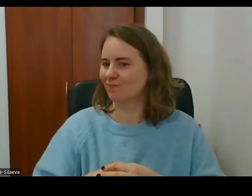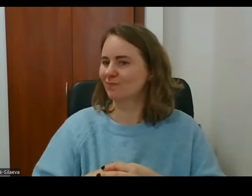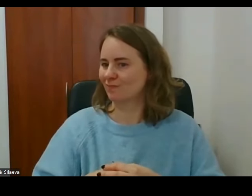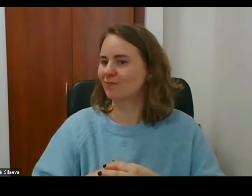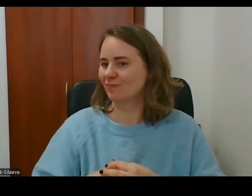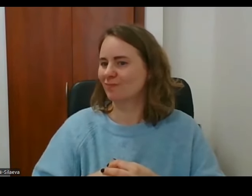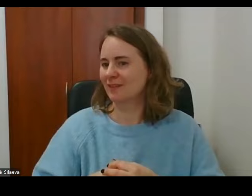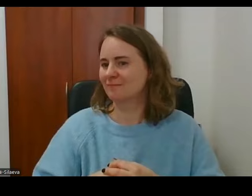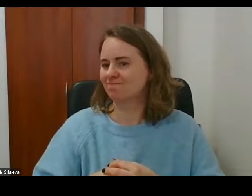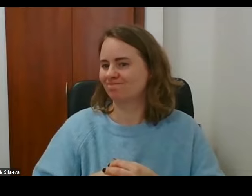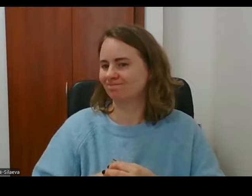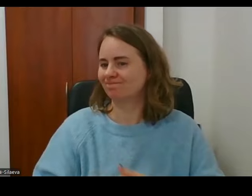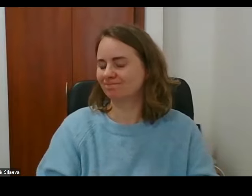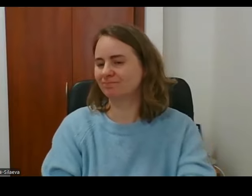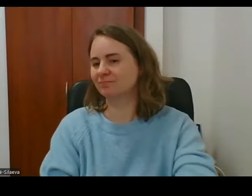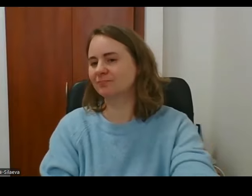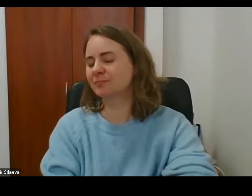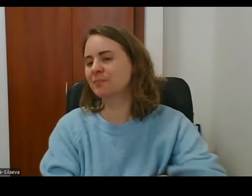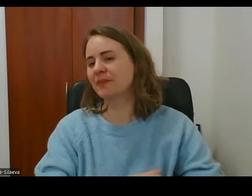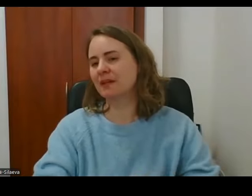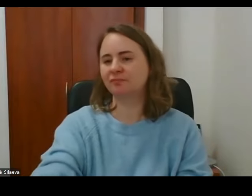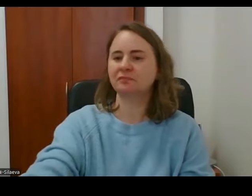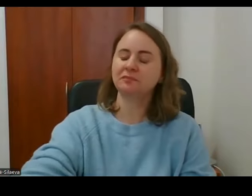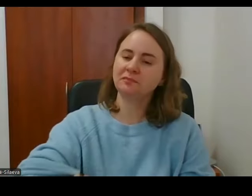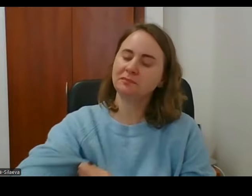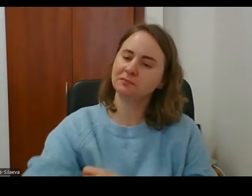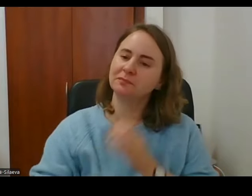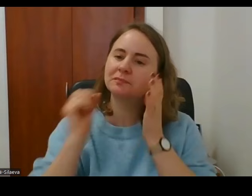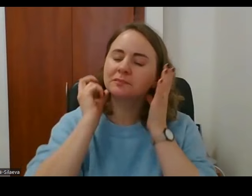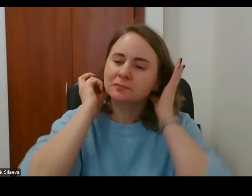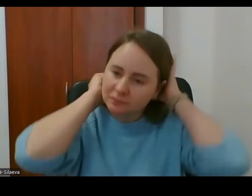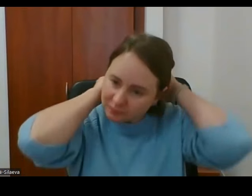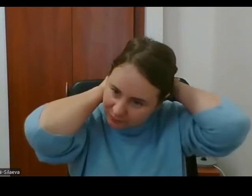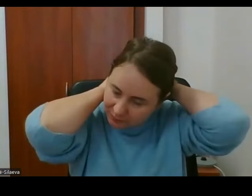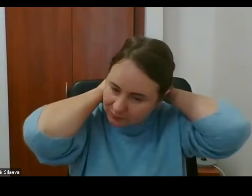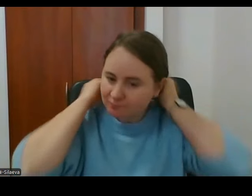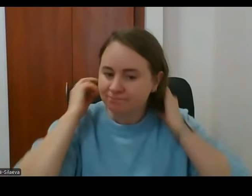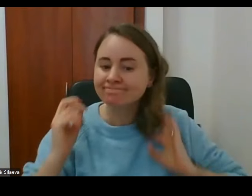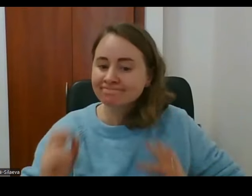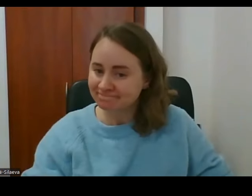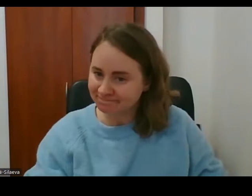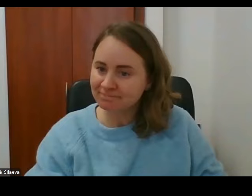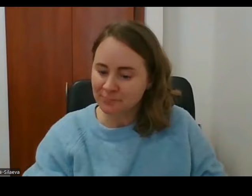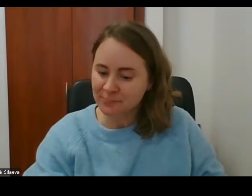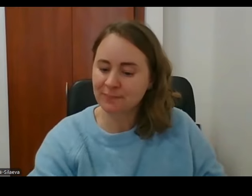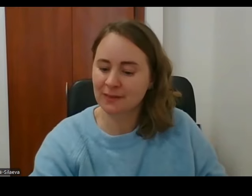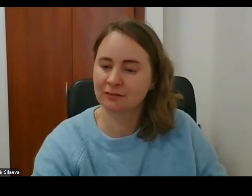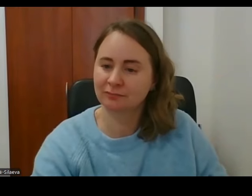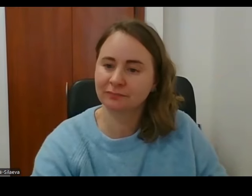solve this problem because there's no one around who they can ask for help.